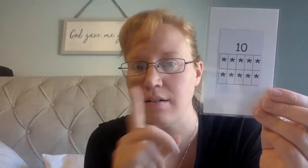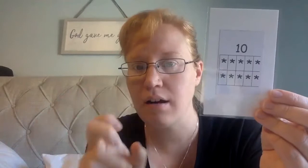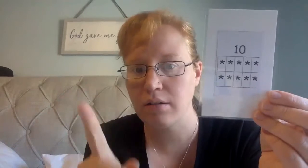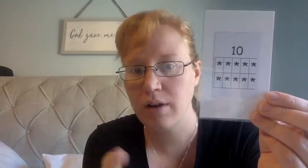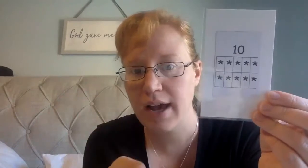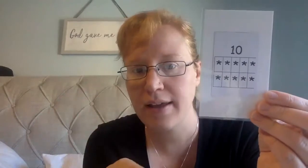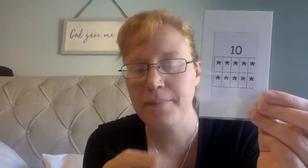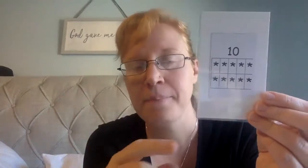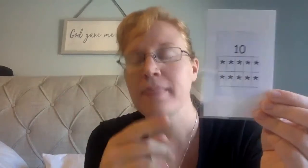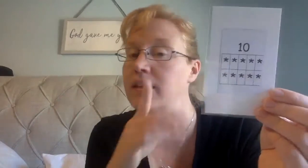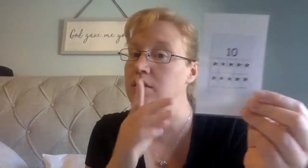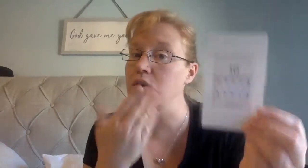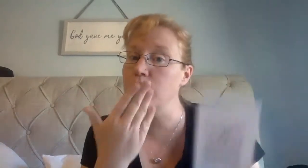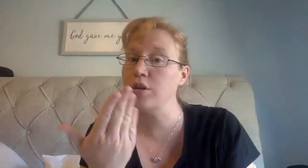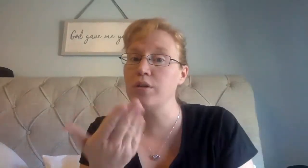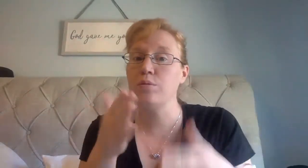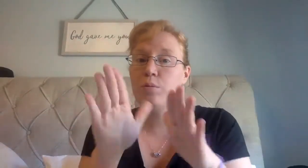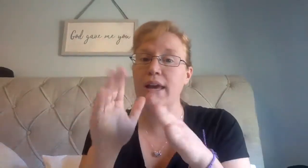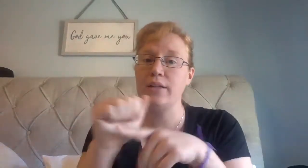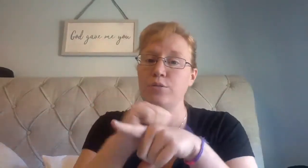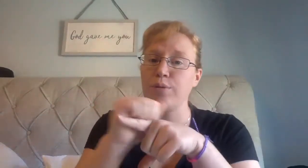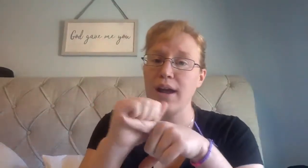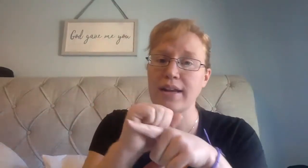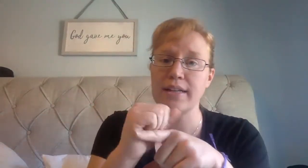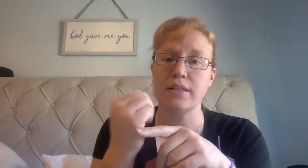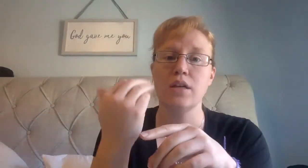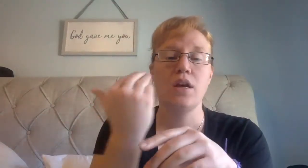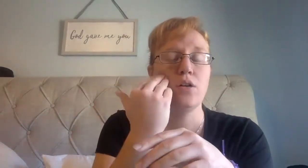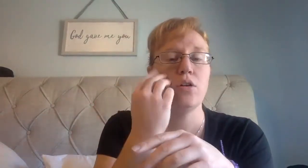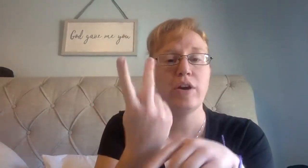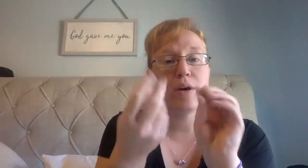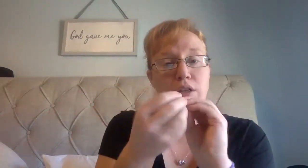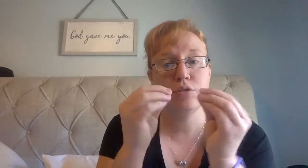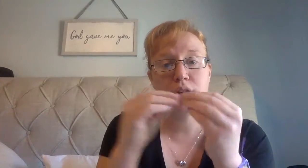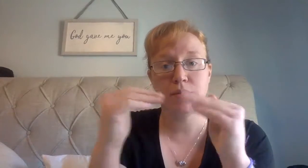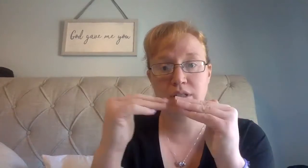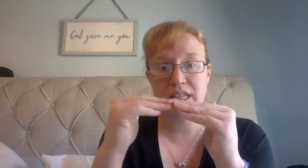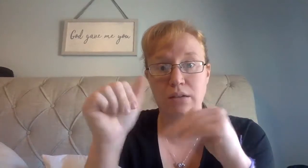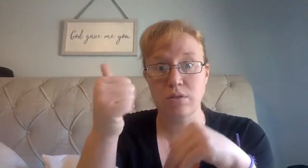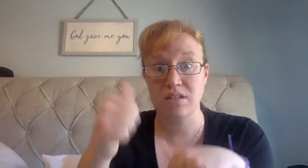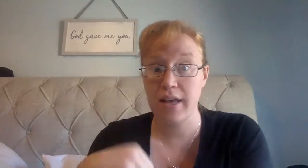are, okay? This is a good way to practice knowing what two numbers equals 10.